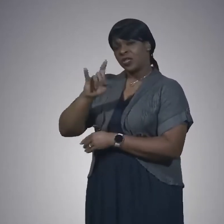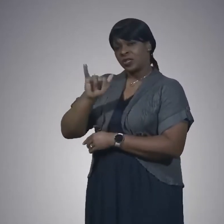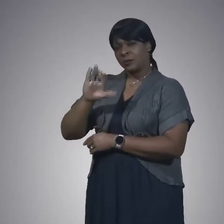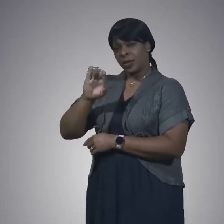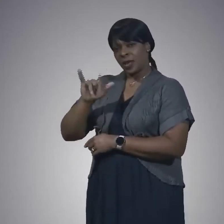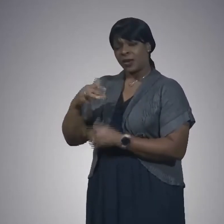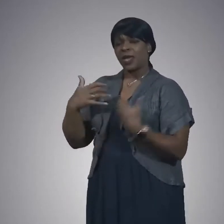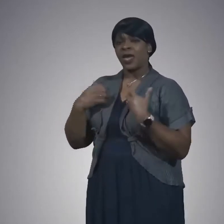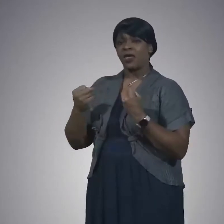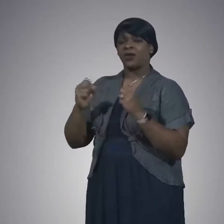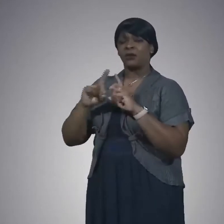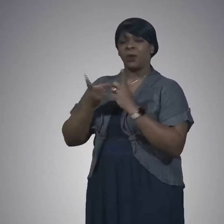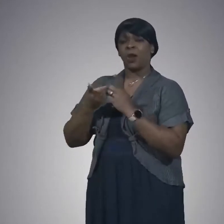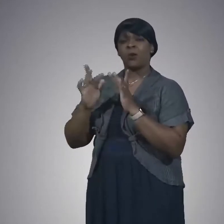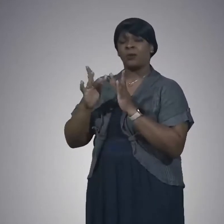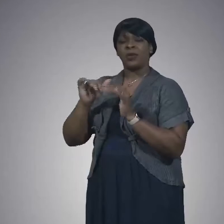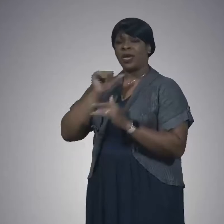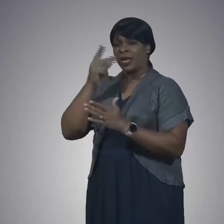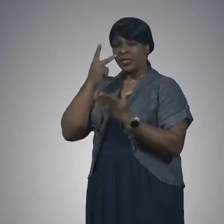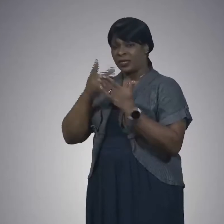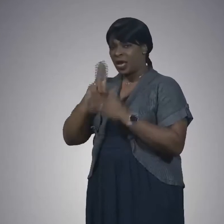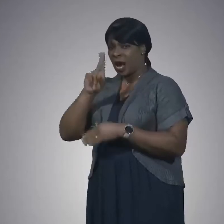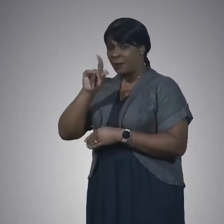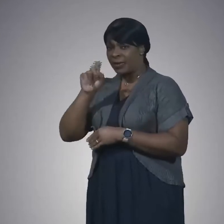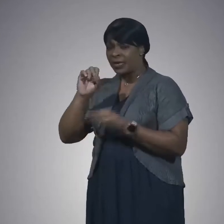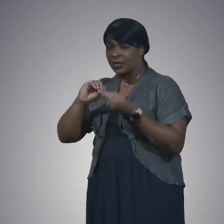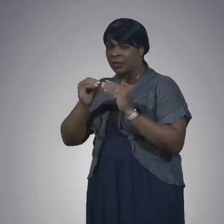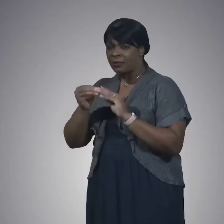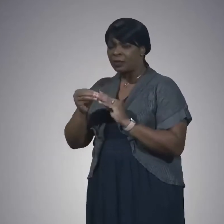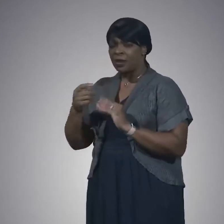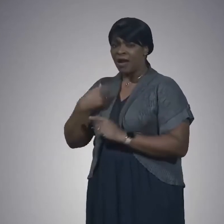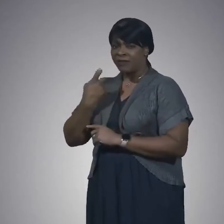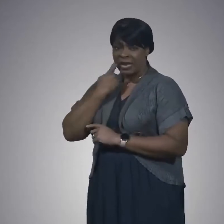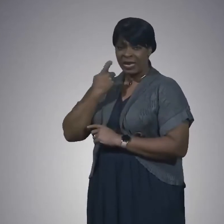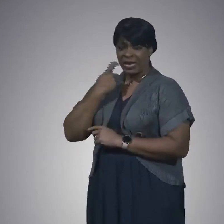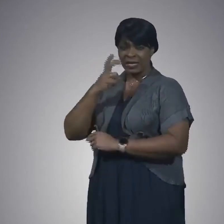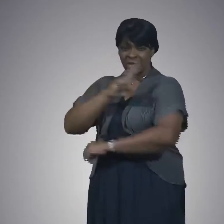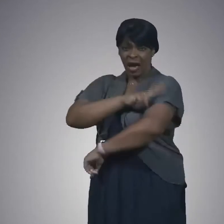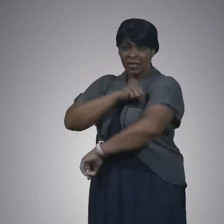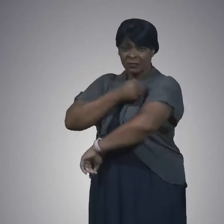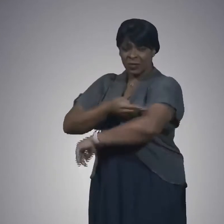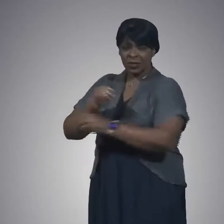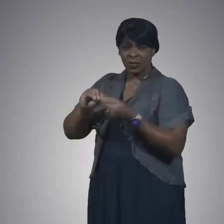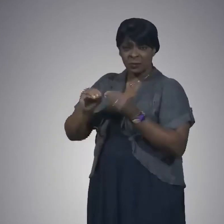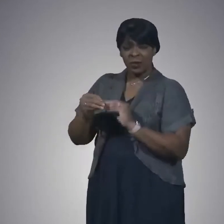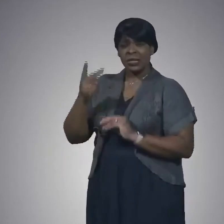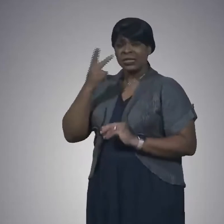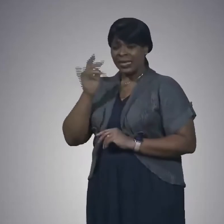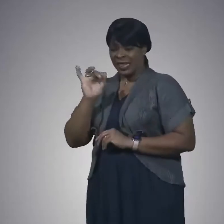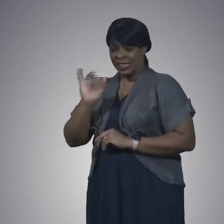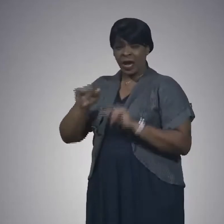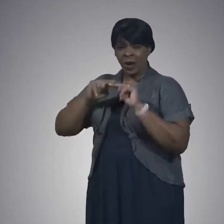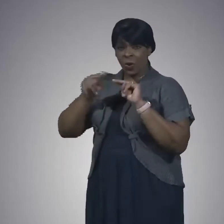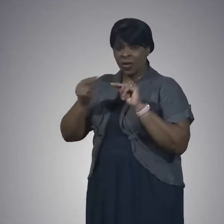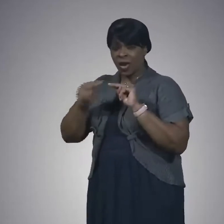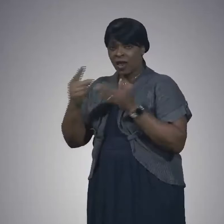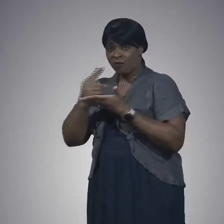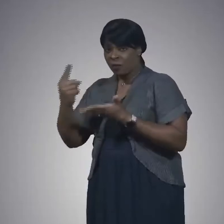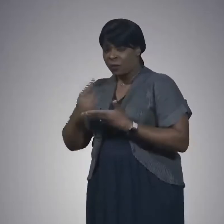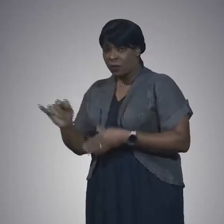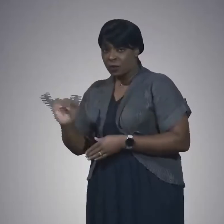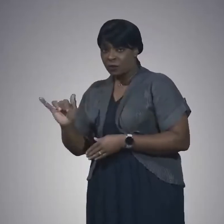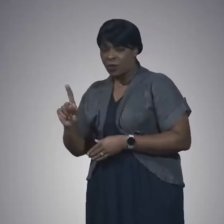Department website and I didn't see updated numbers. Do we have the latest on hospitalizations? Are we seeing those kind of go down week over week as